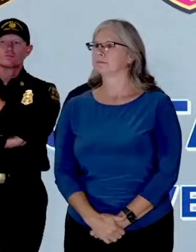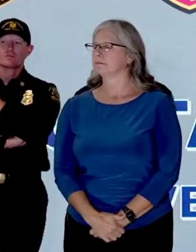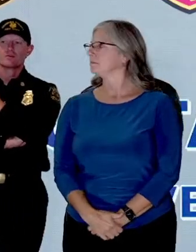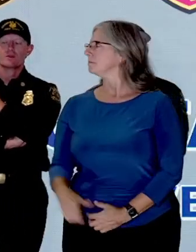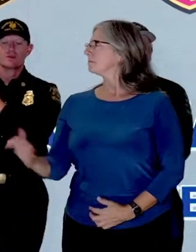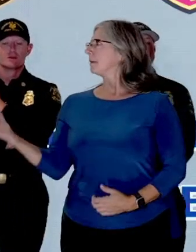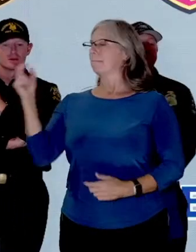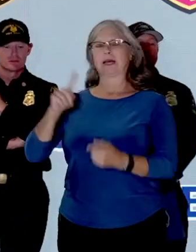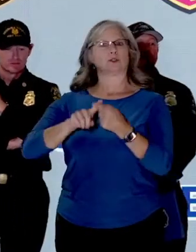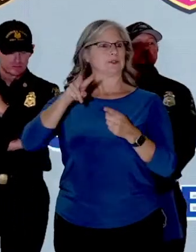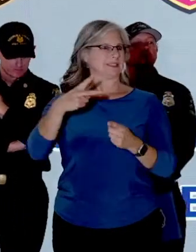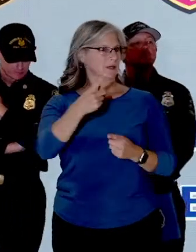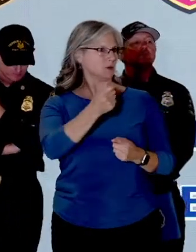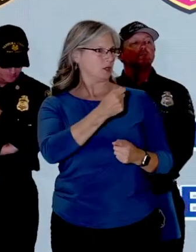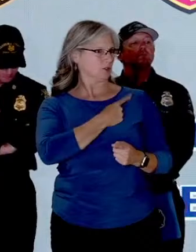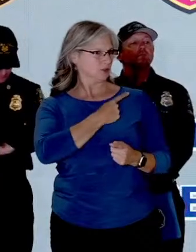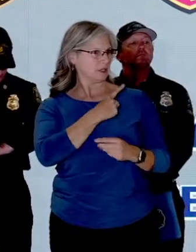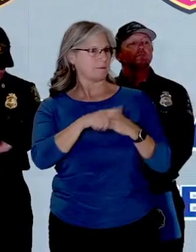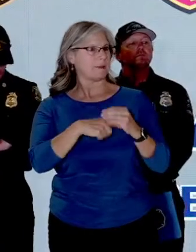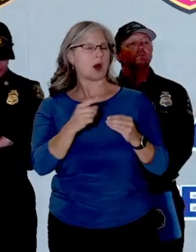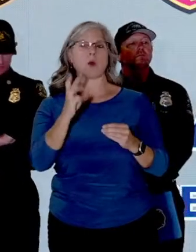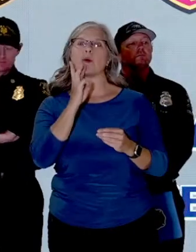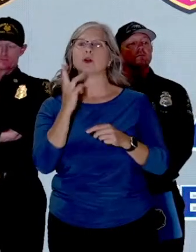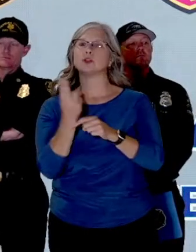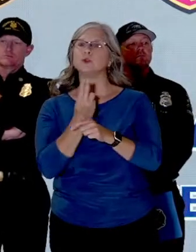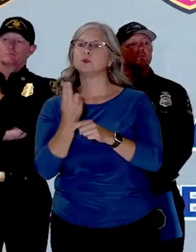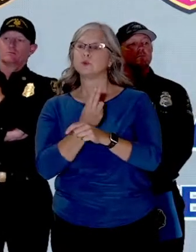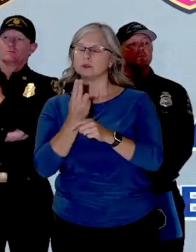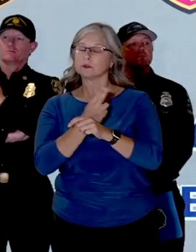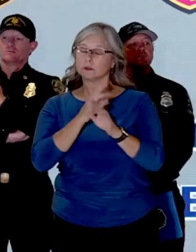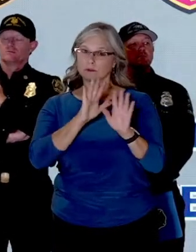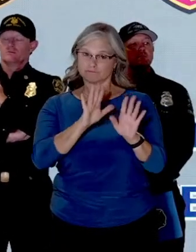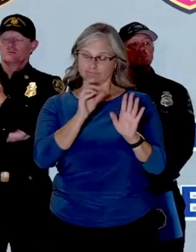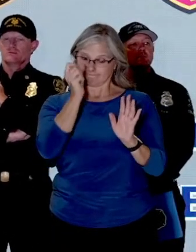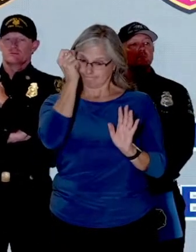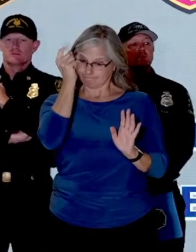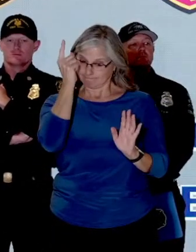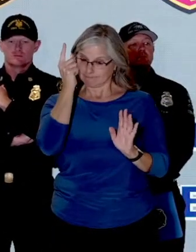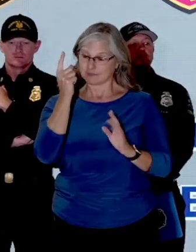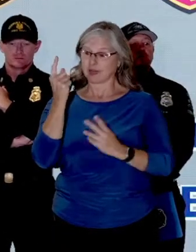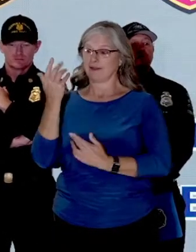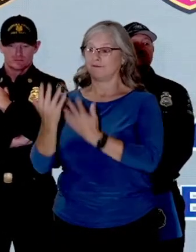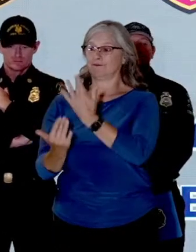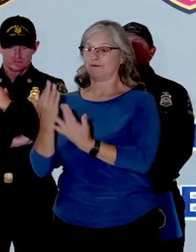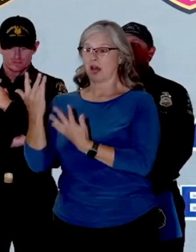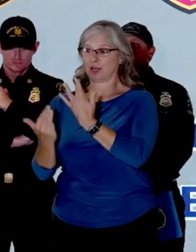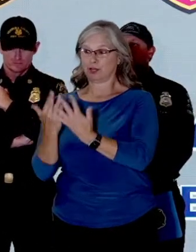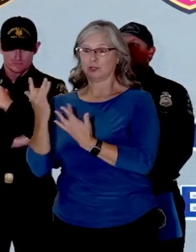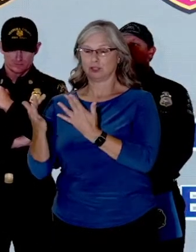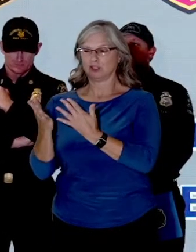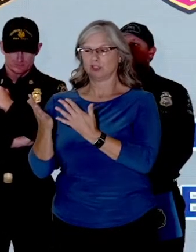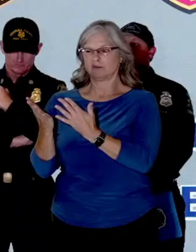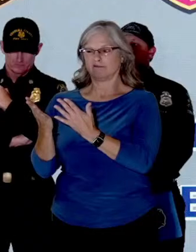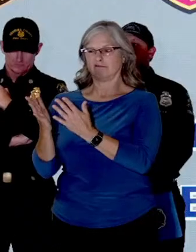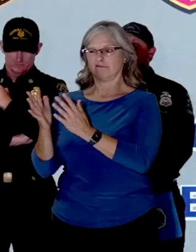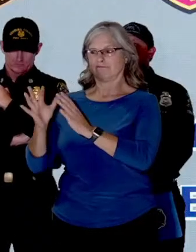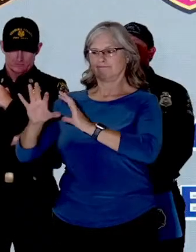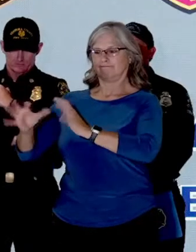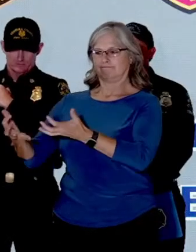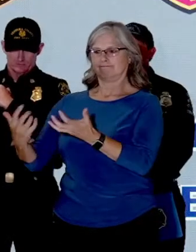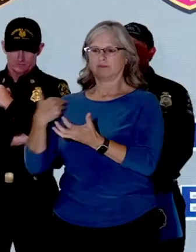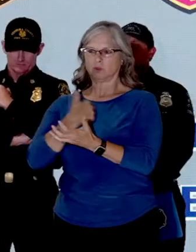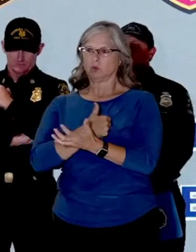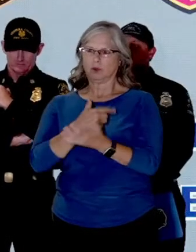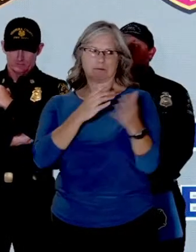Okay, to come back to the second question about water usage. So understand, in the fire service, we plan on heavy